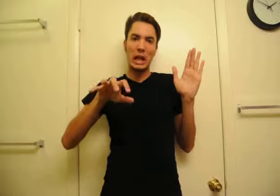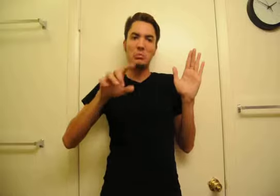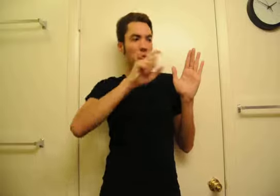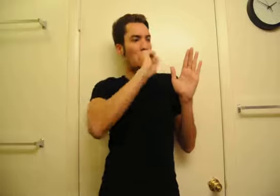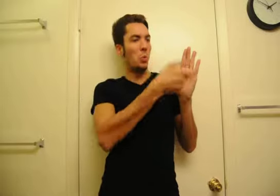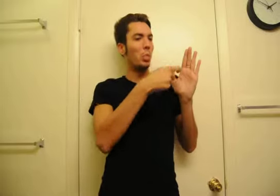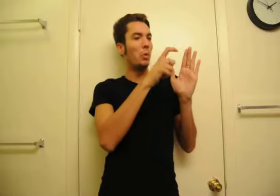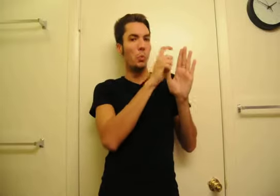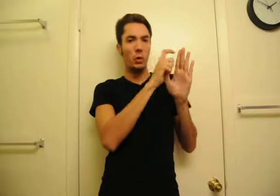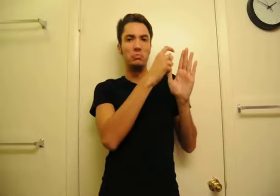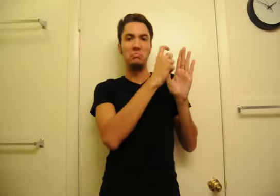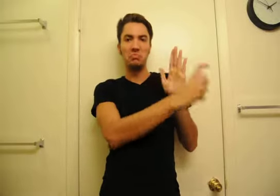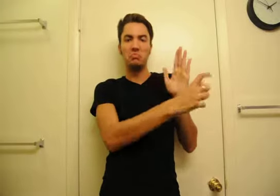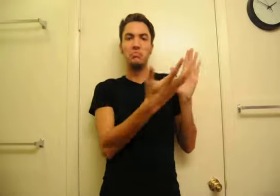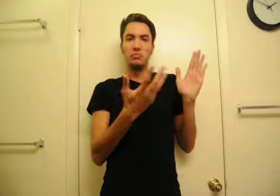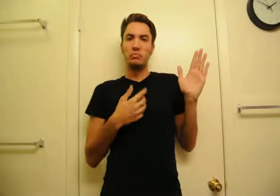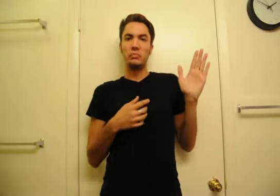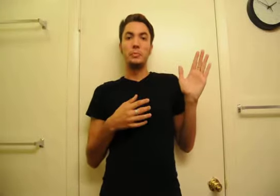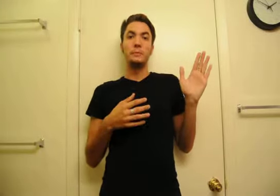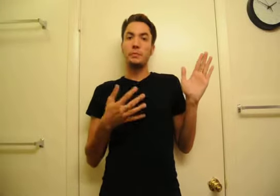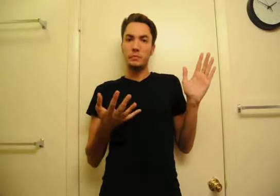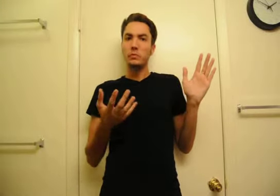precise. Again, don't bother deleting. Just type over it.